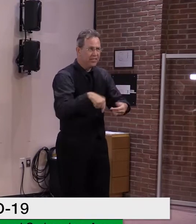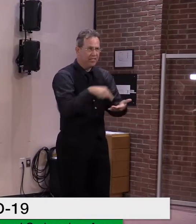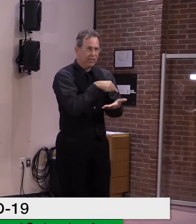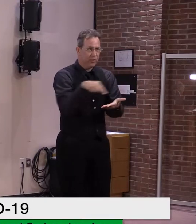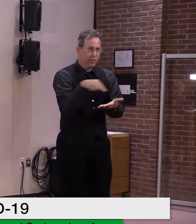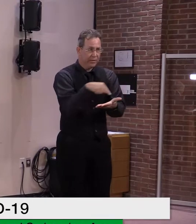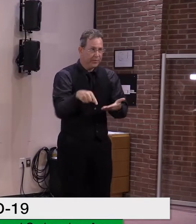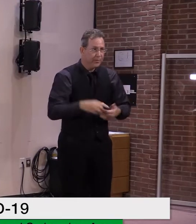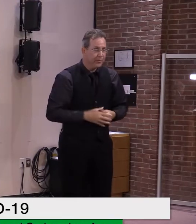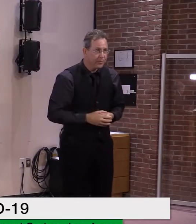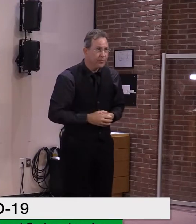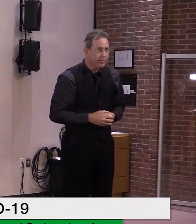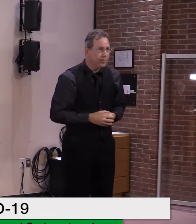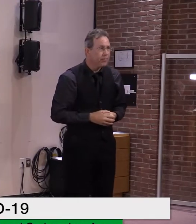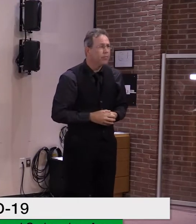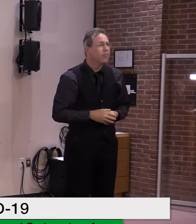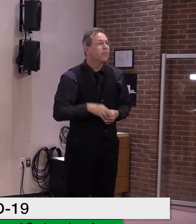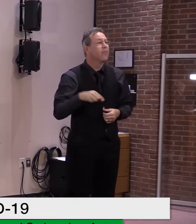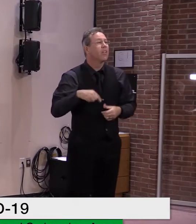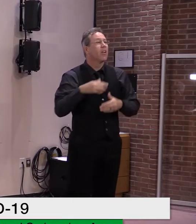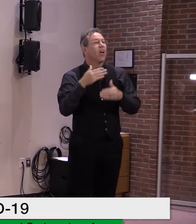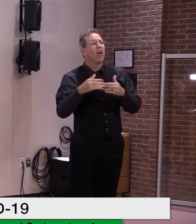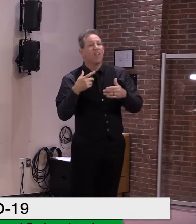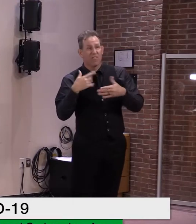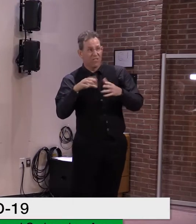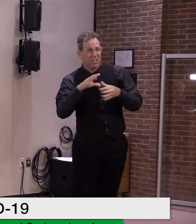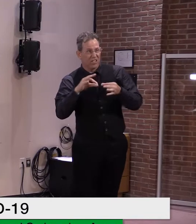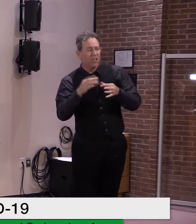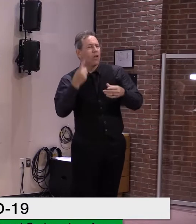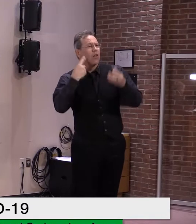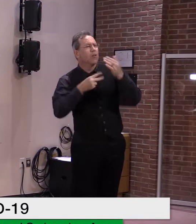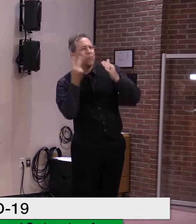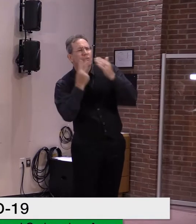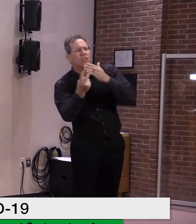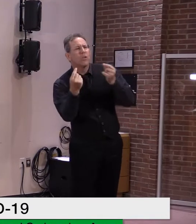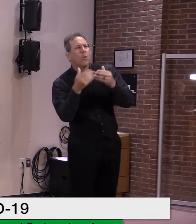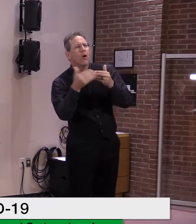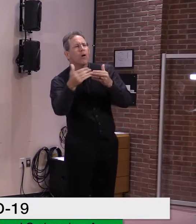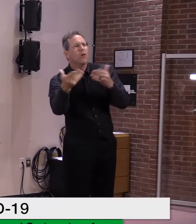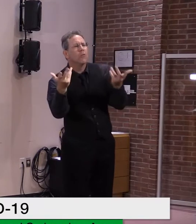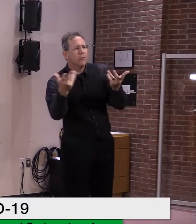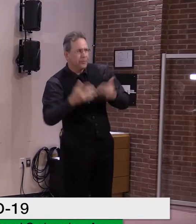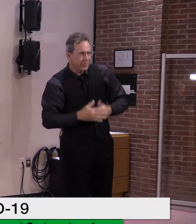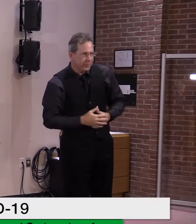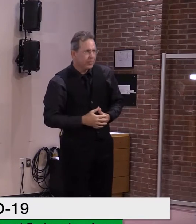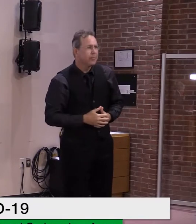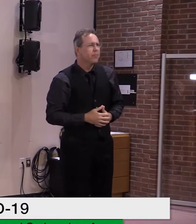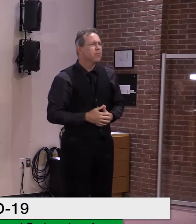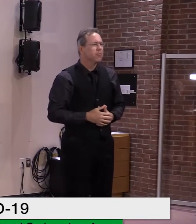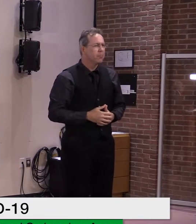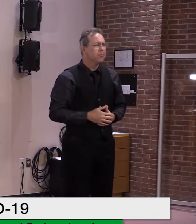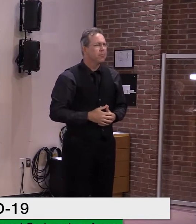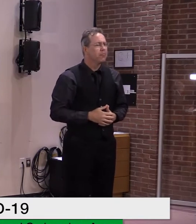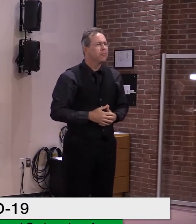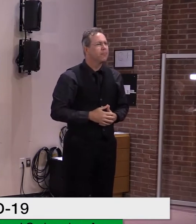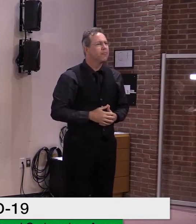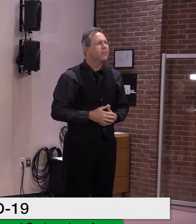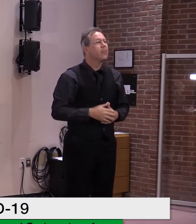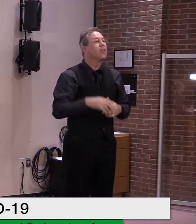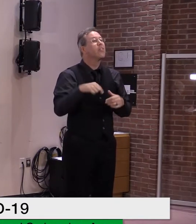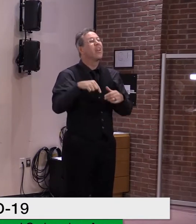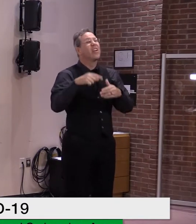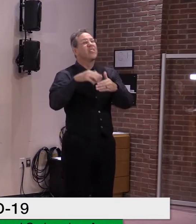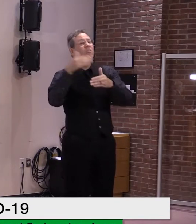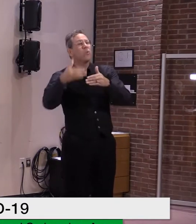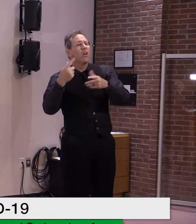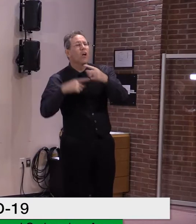I'll end with a preview of what is expected this upcoming weekend, with more details